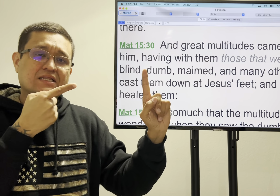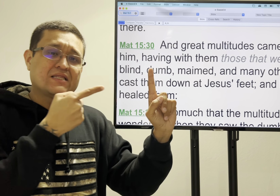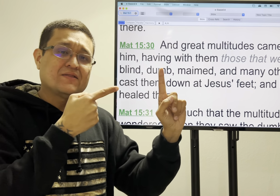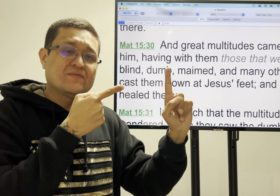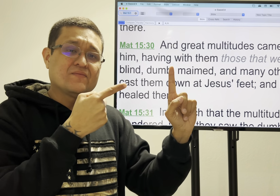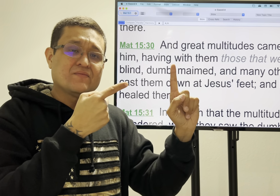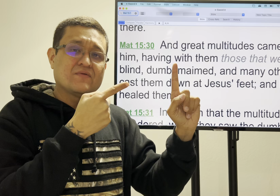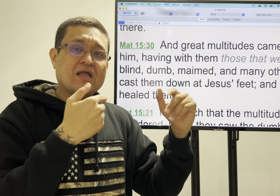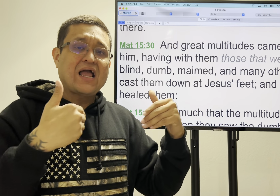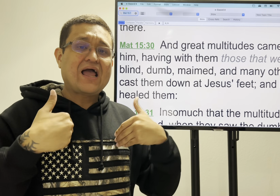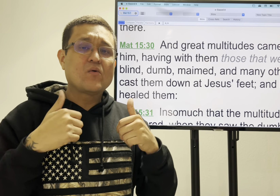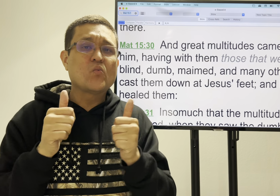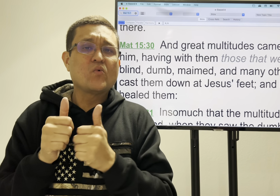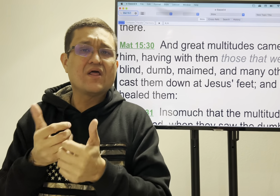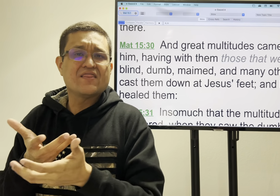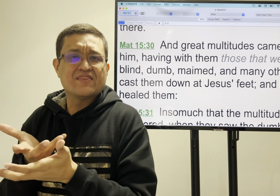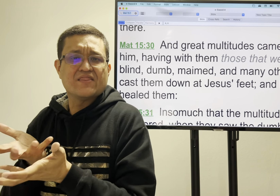And great multitudes came unto him,